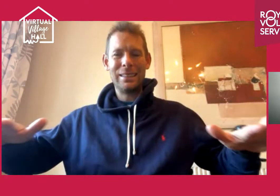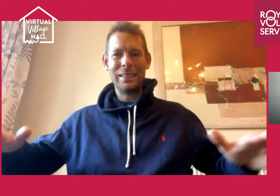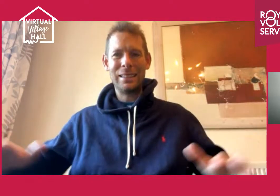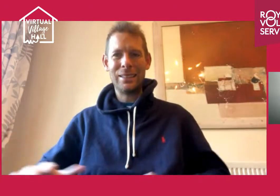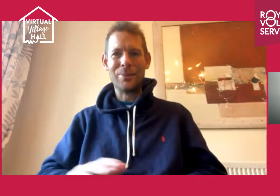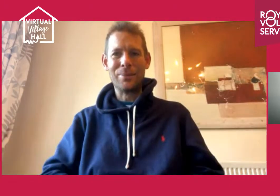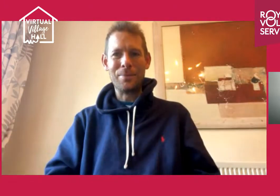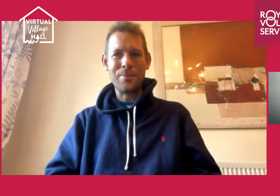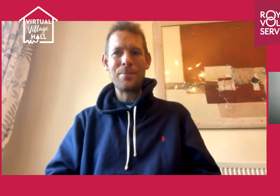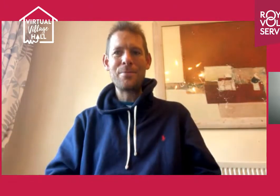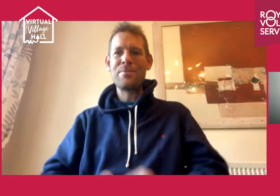the sea.